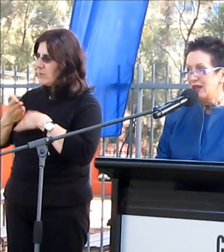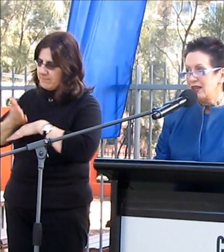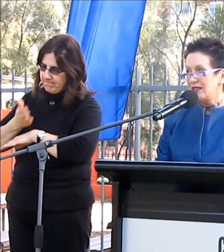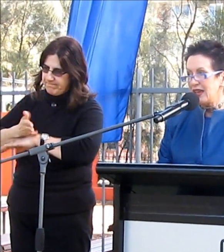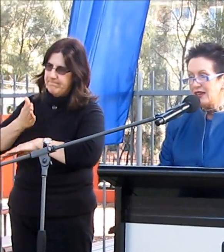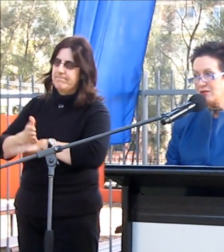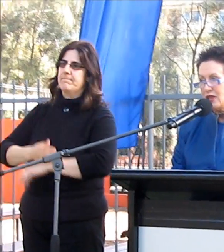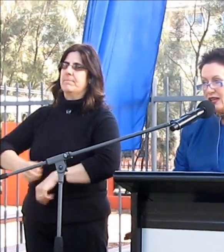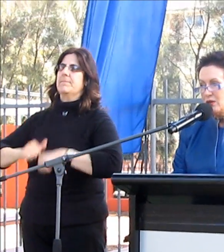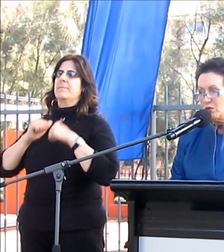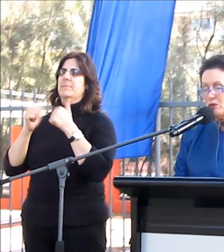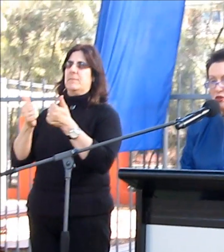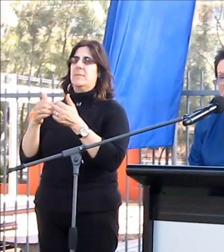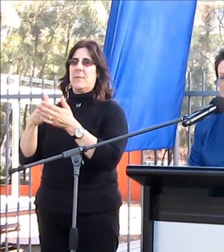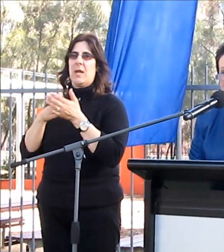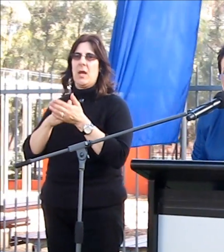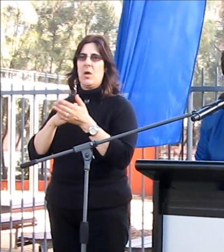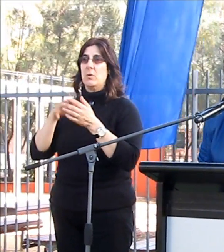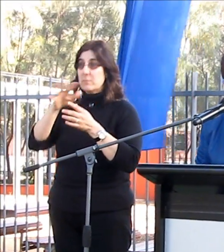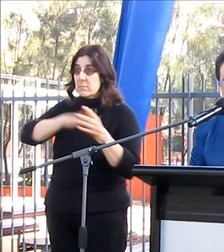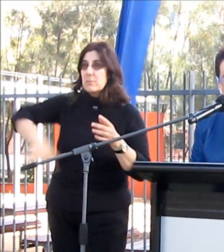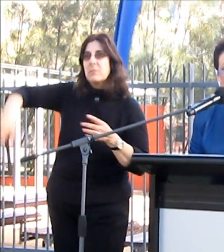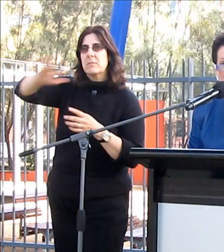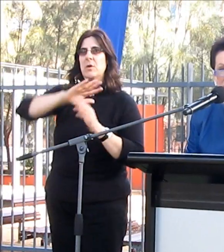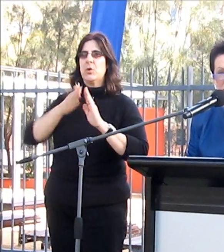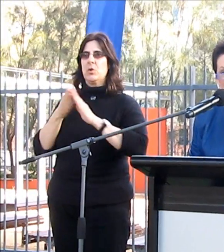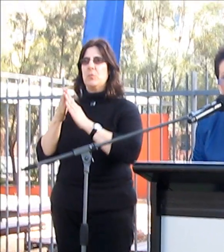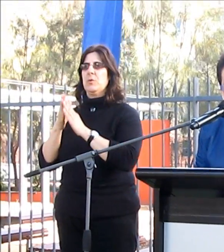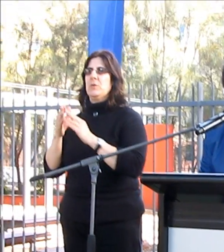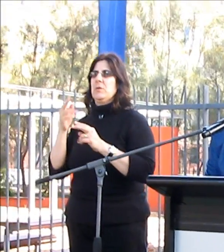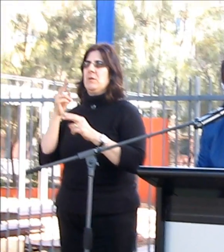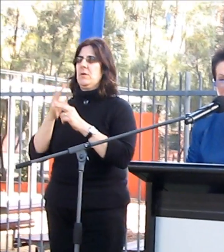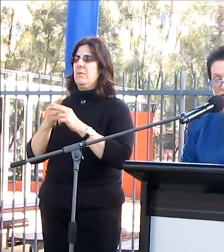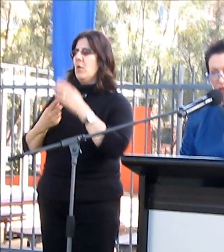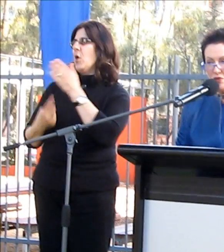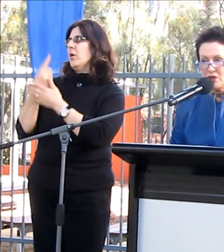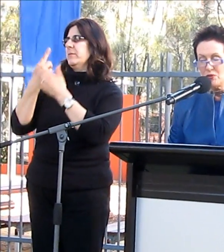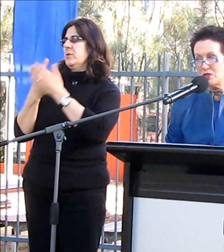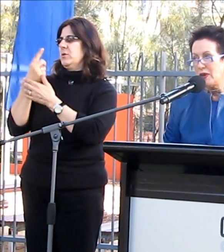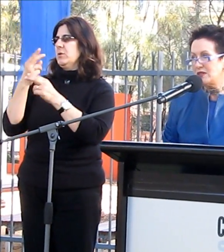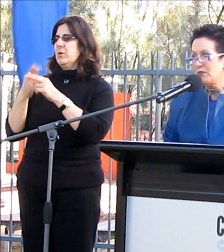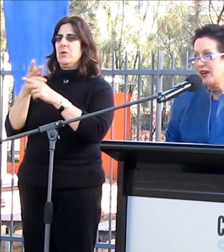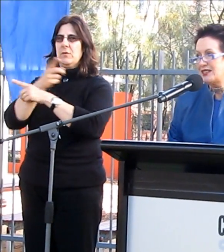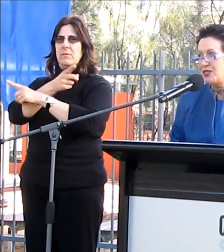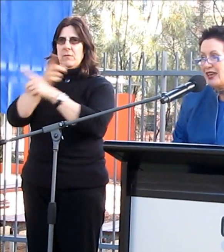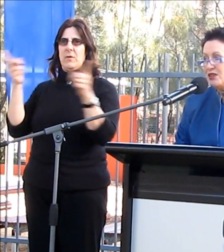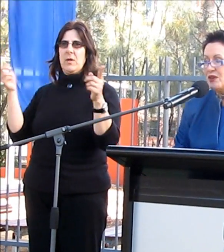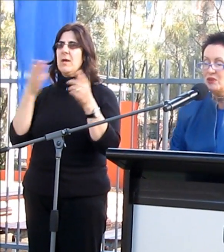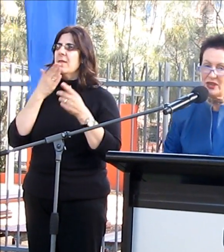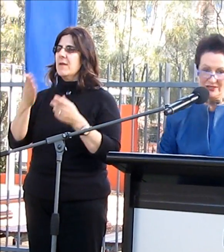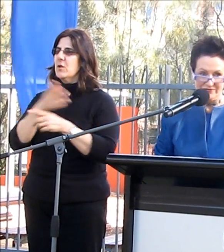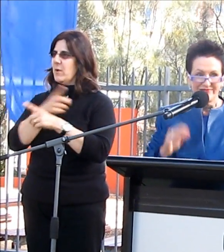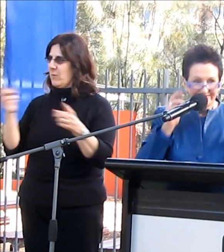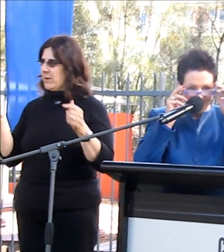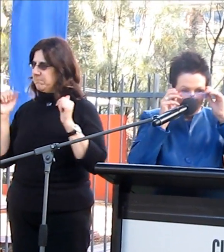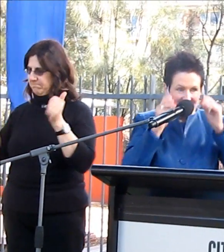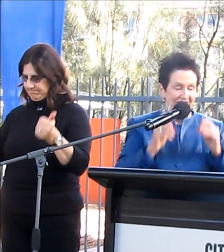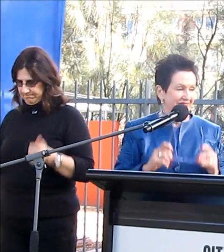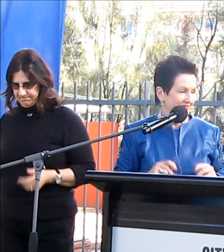hope they really help the Woolloomooloo community have more opportunities with their open space and parks. So thank you, everyone.